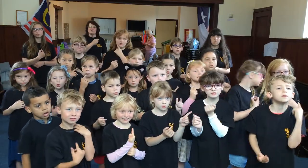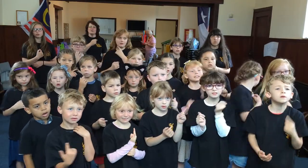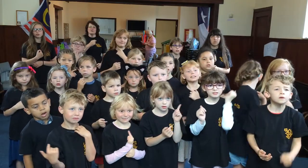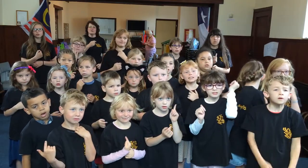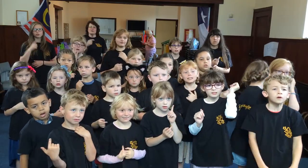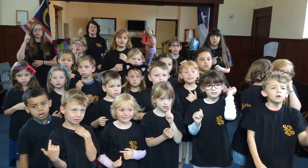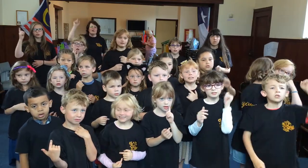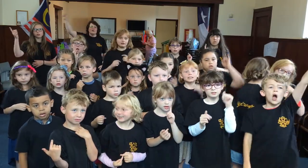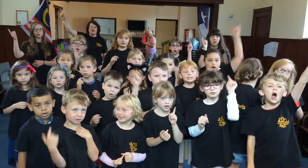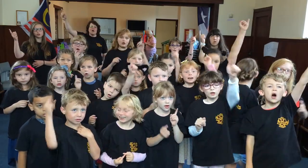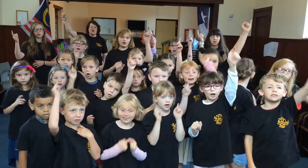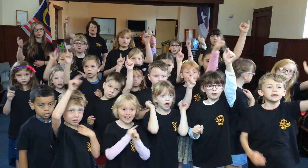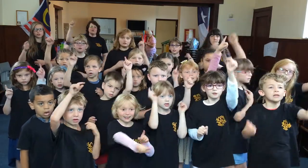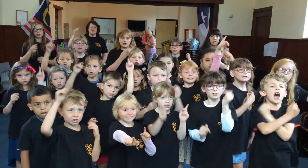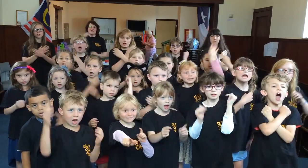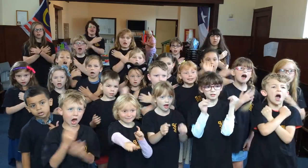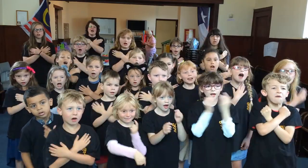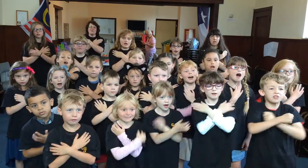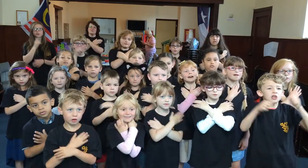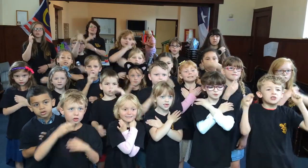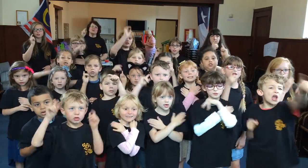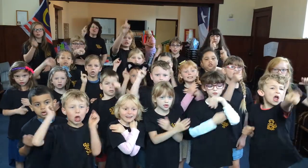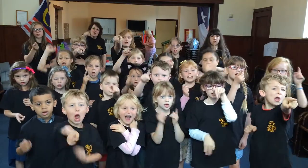God loves you!